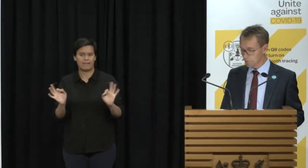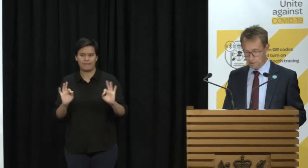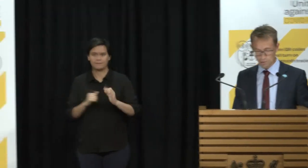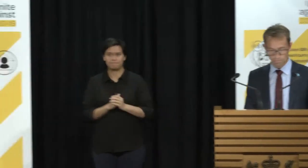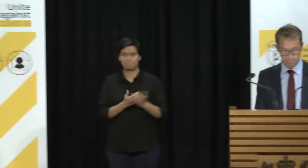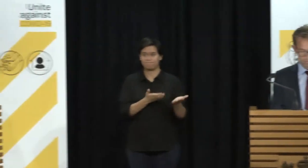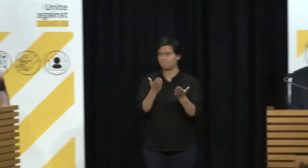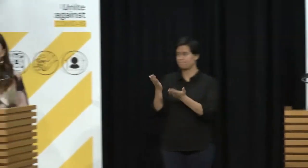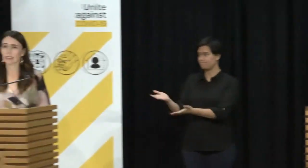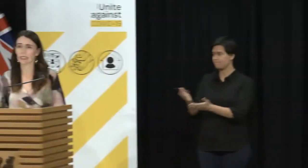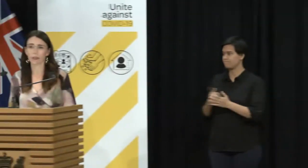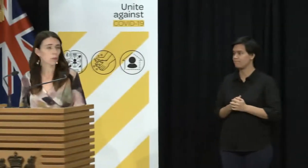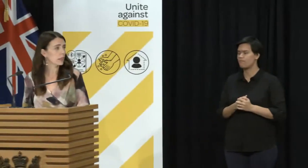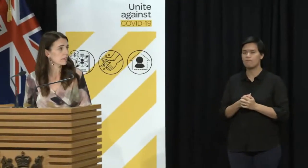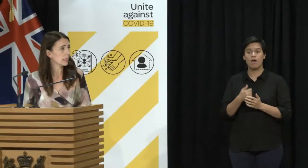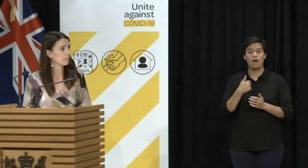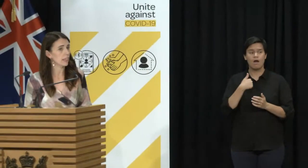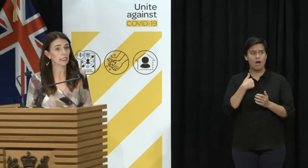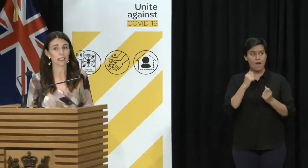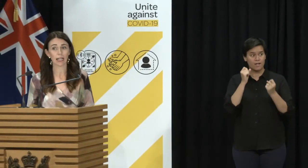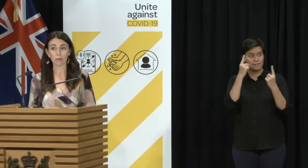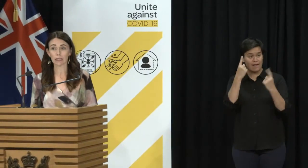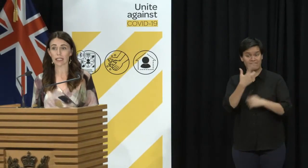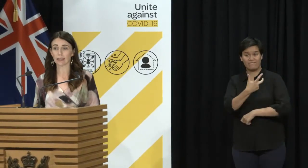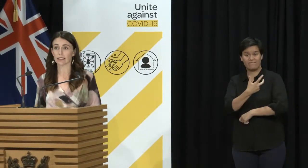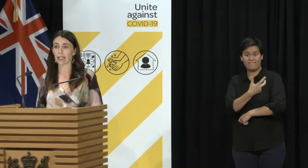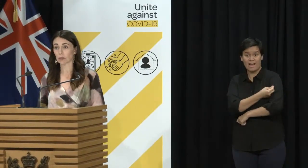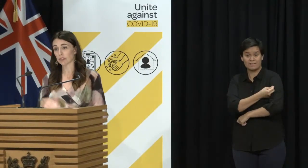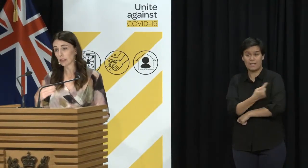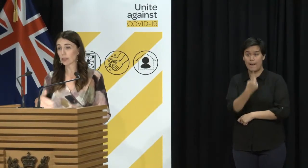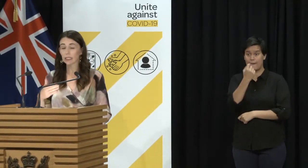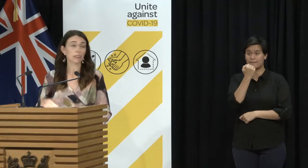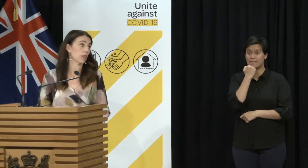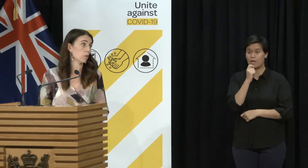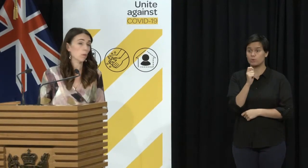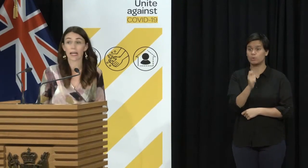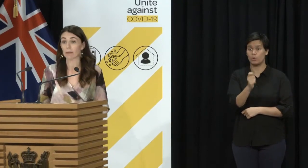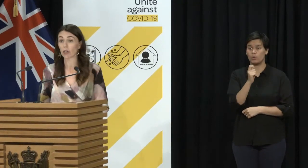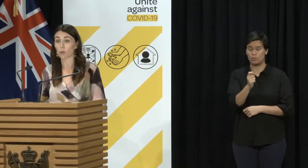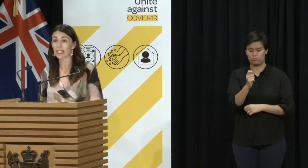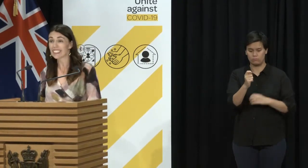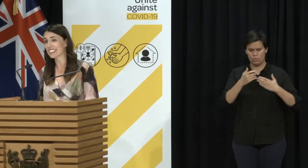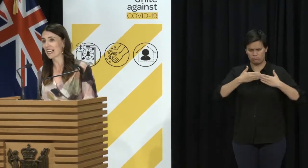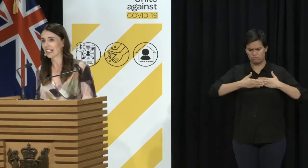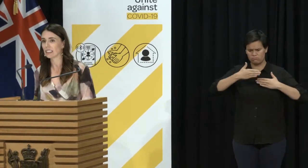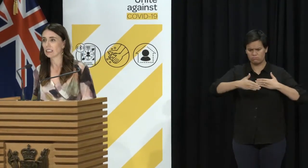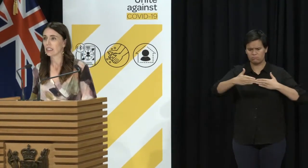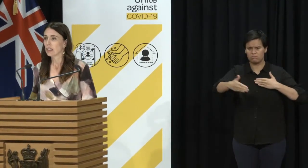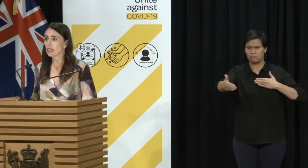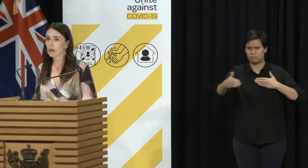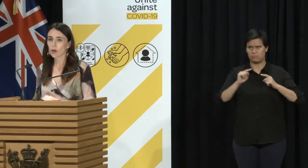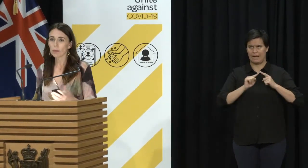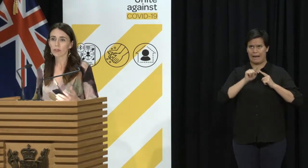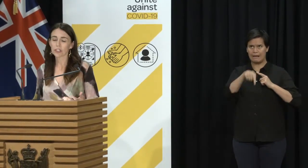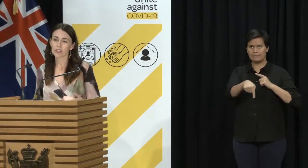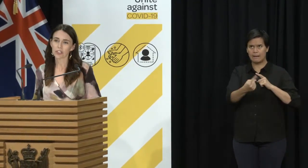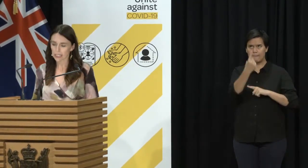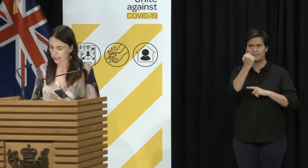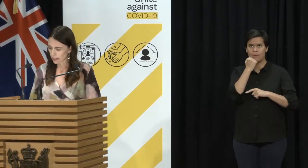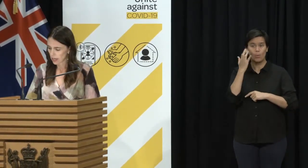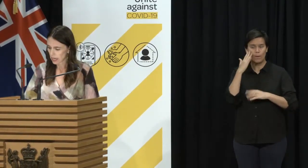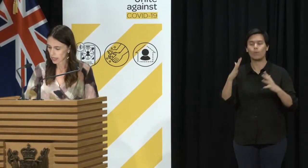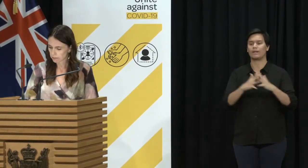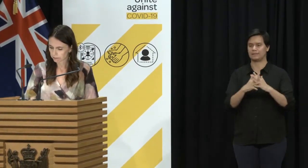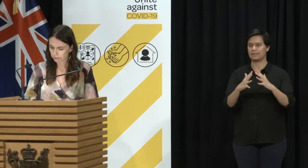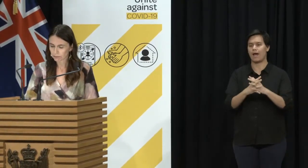Thanks, Dr. Bloomfield. And I understand that we'll be giving a vaccine update, as we've said, weekly, so that will be happening on Wednesday. Now, open for questions.